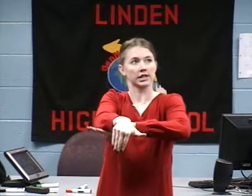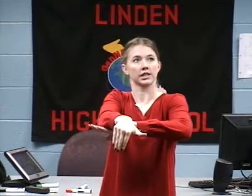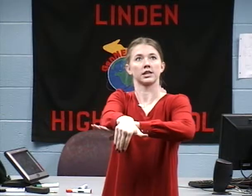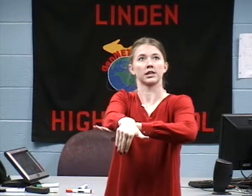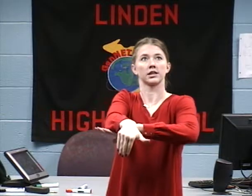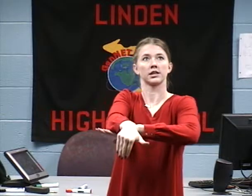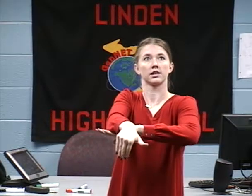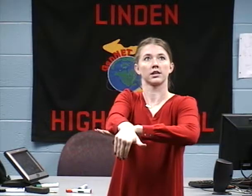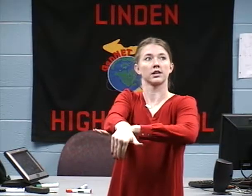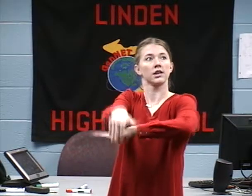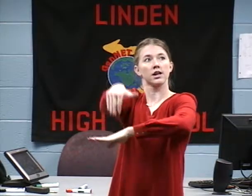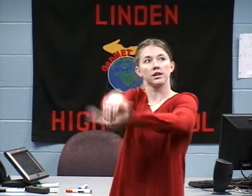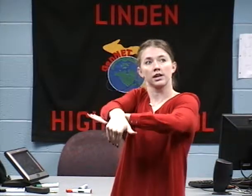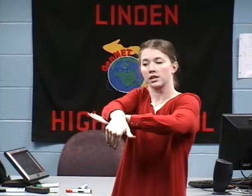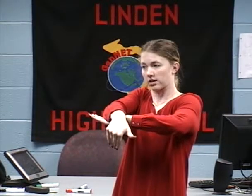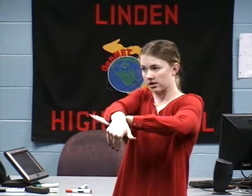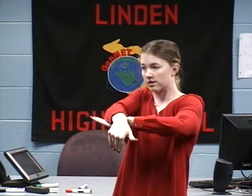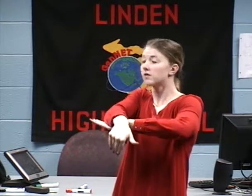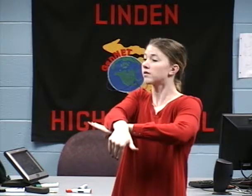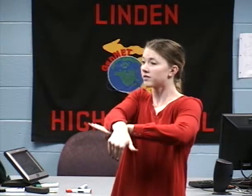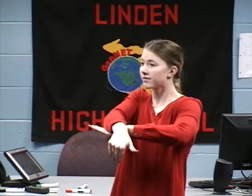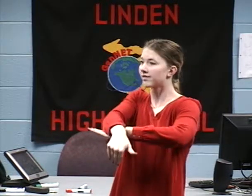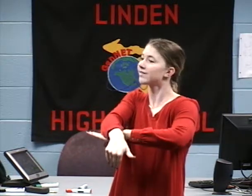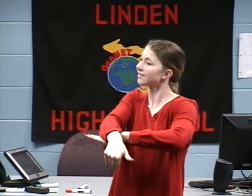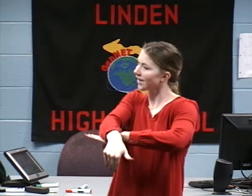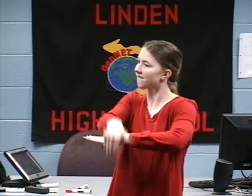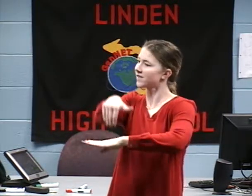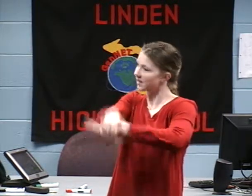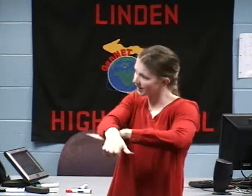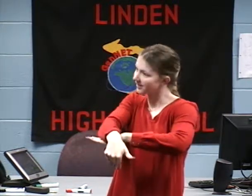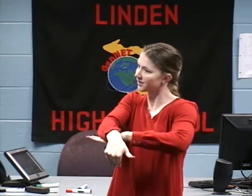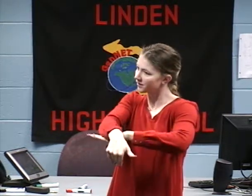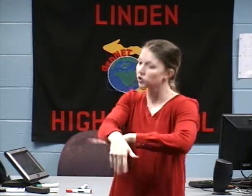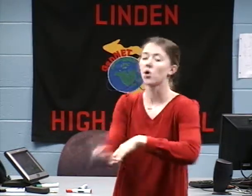Yeah. Oh, we learned this on the other side.